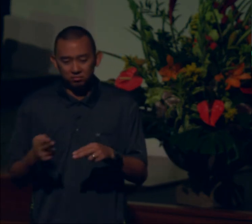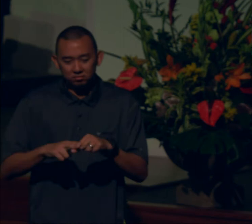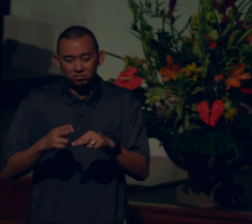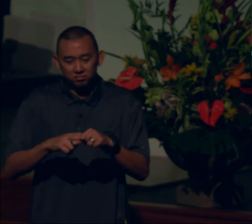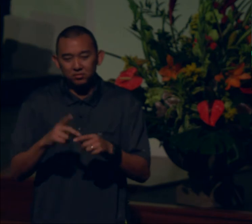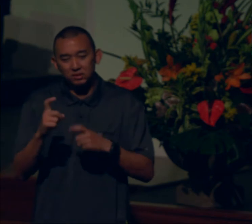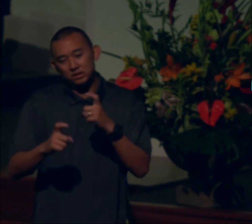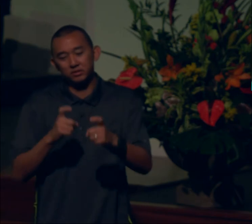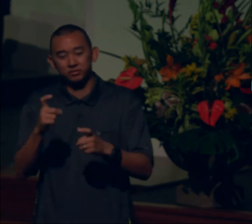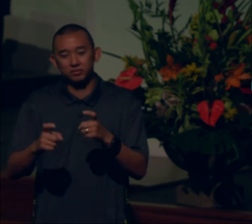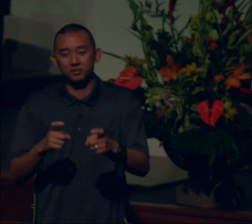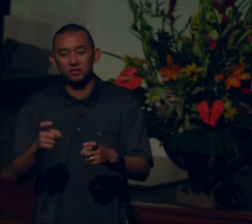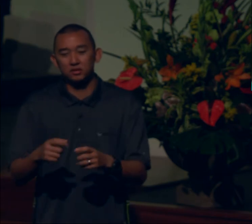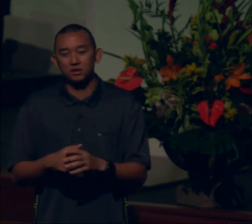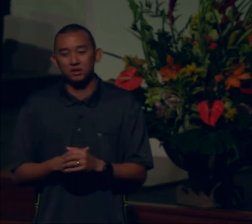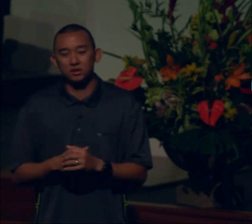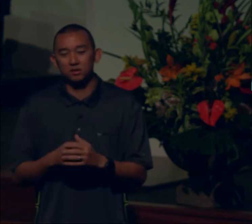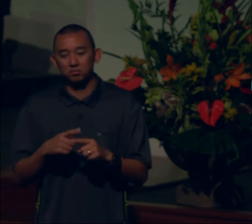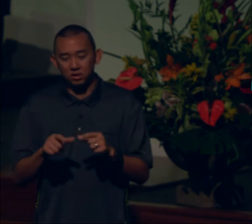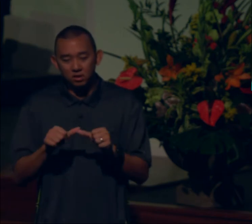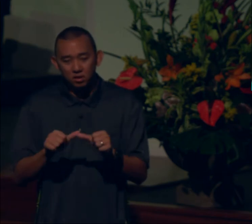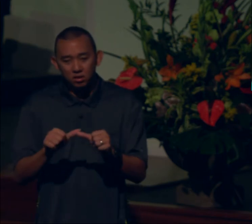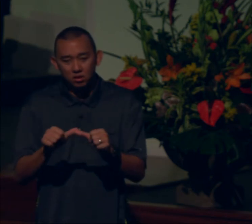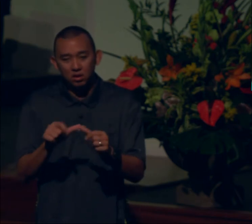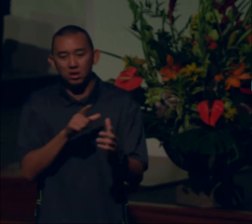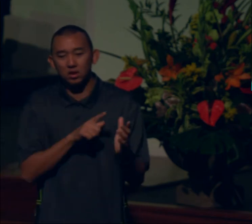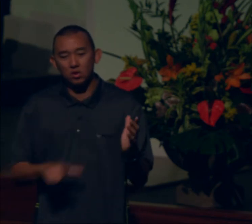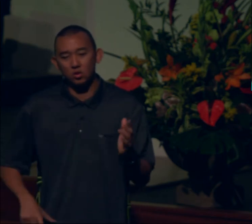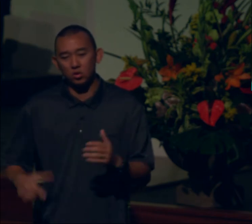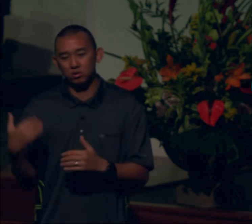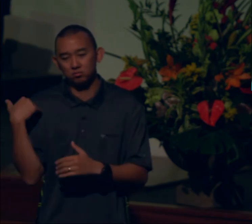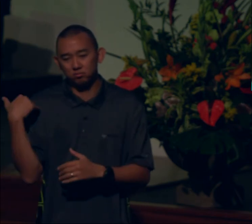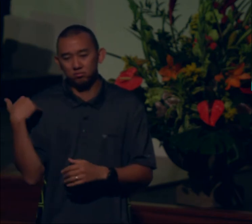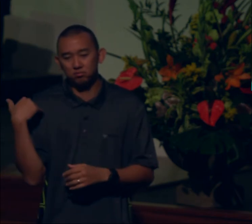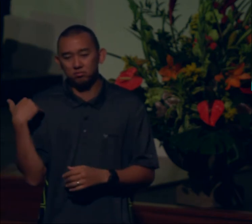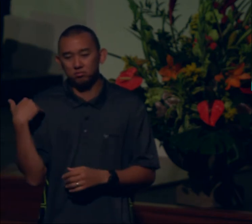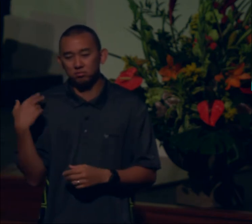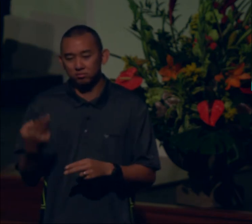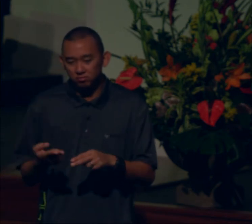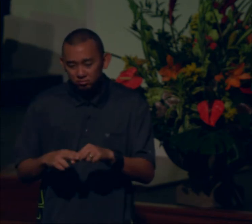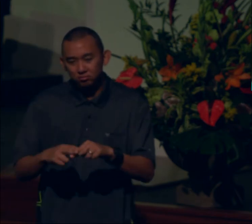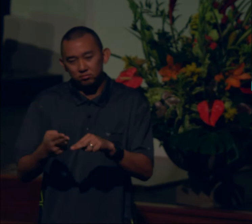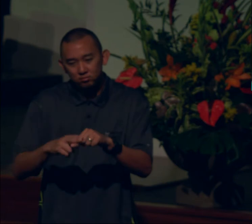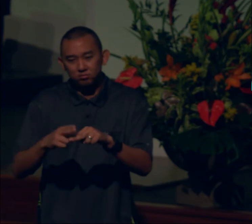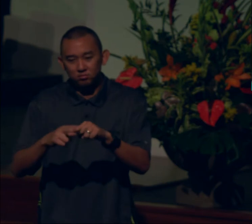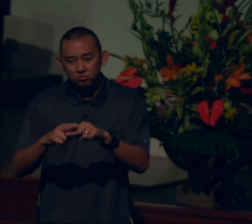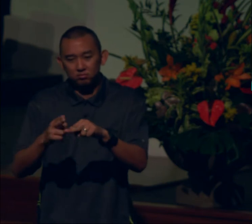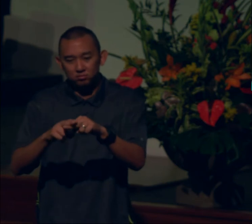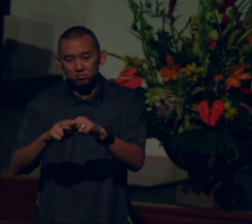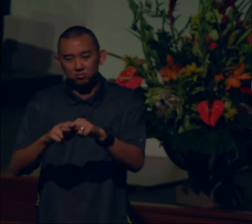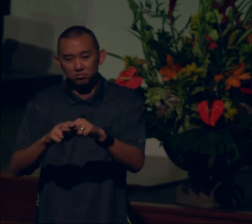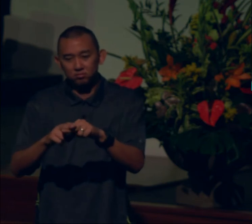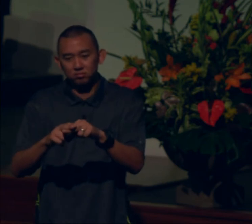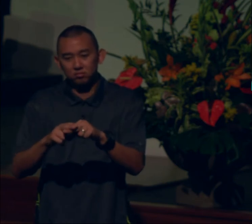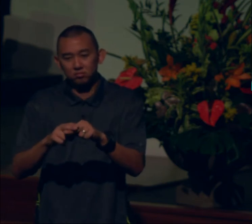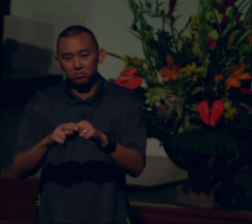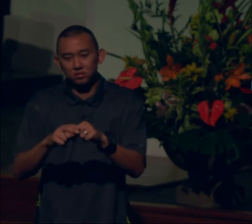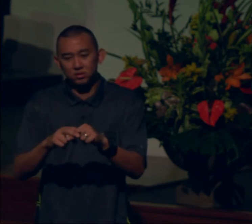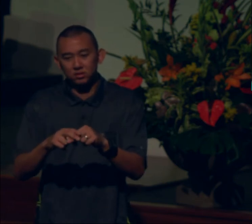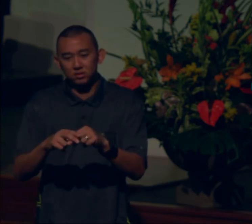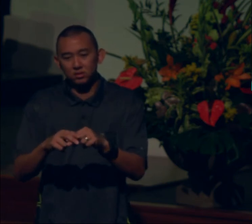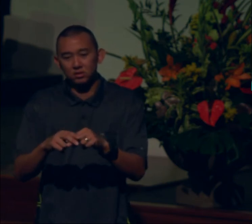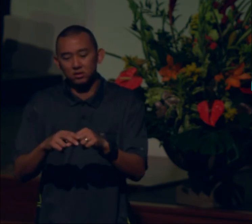Then it continued. The Lord said, give more and give more. And so we, in obedience to him and